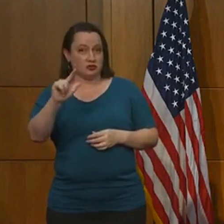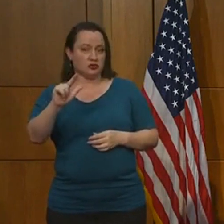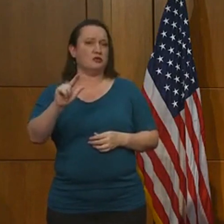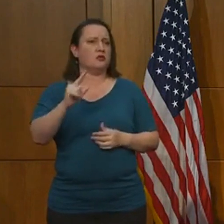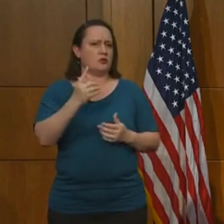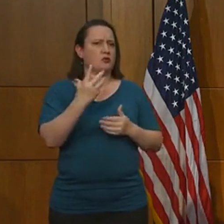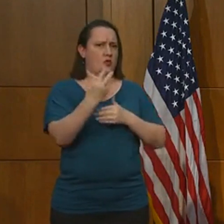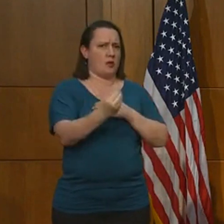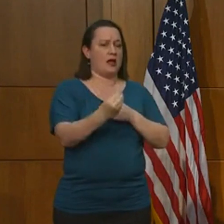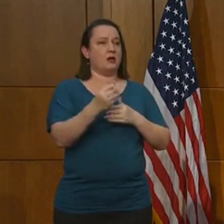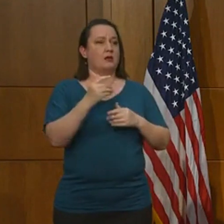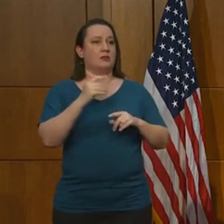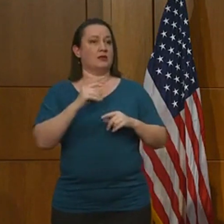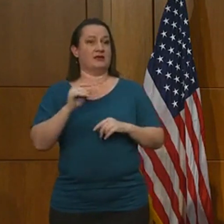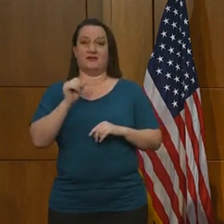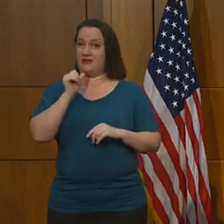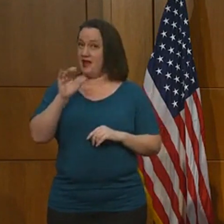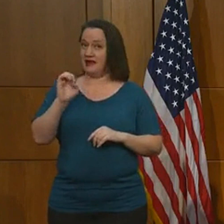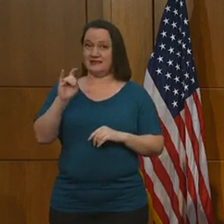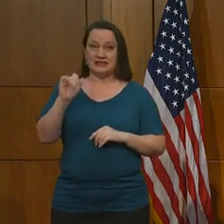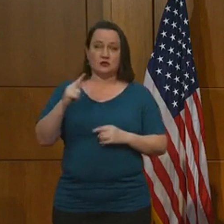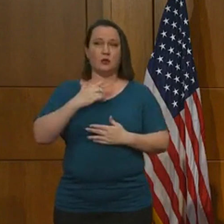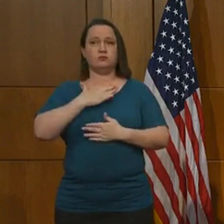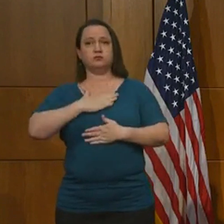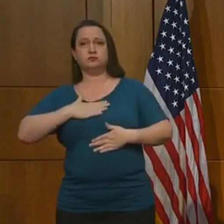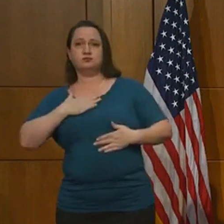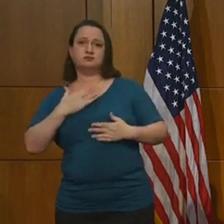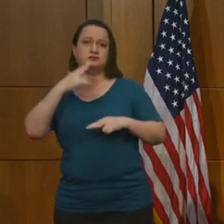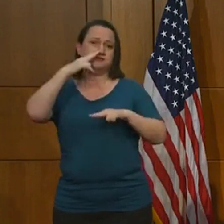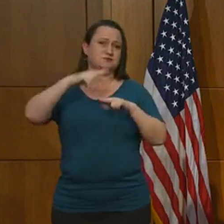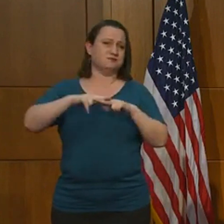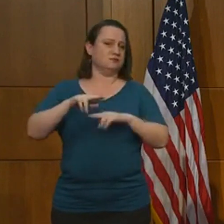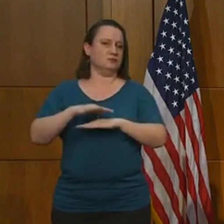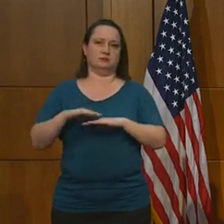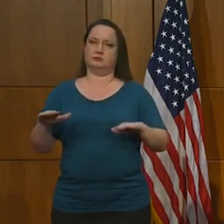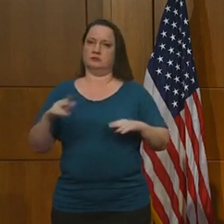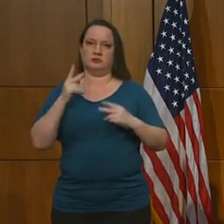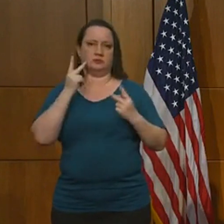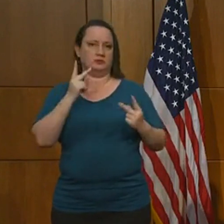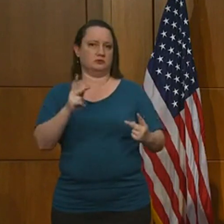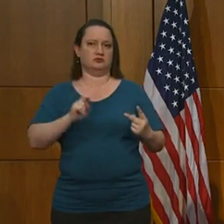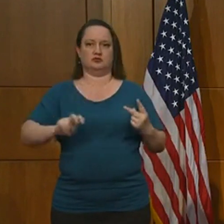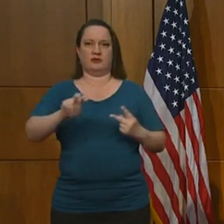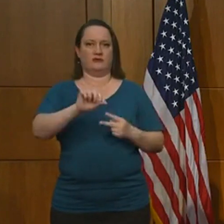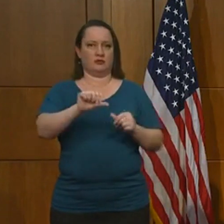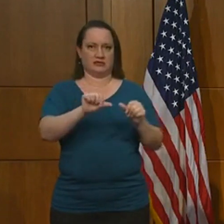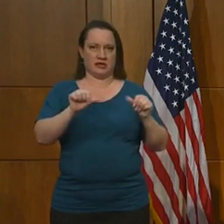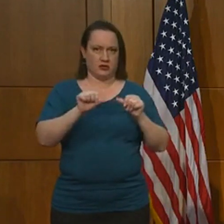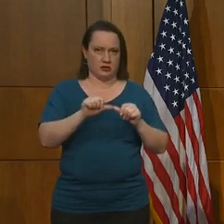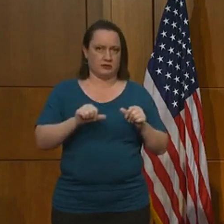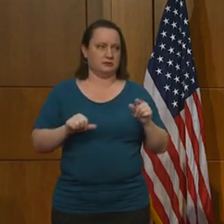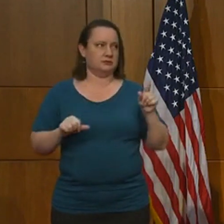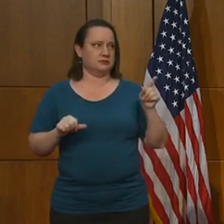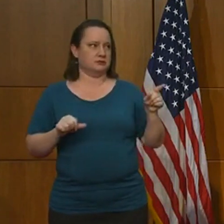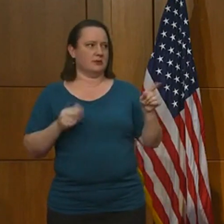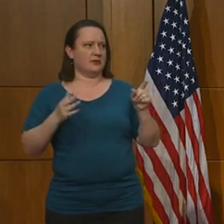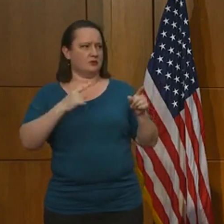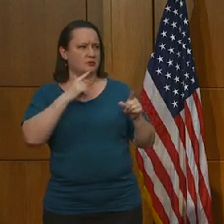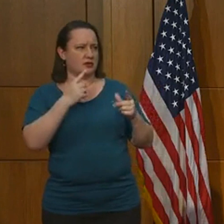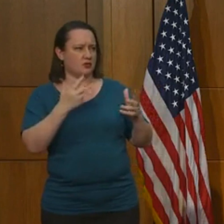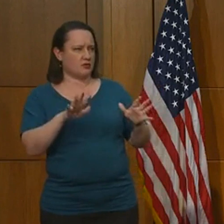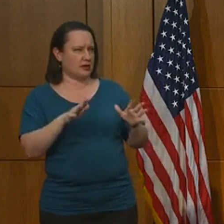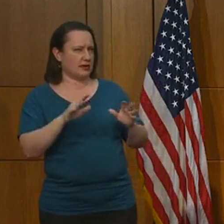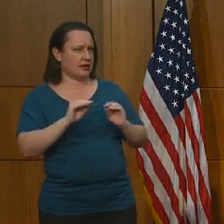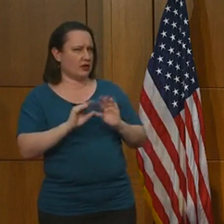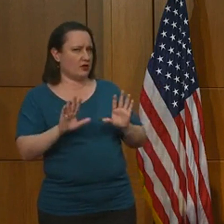need to be out, we don't expect people to be traveling in those particular areas. Well, I guess and maybe you said this, but just to